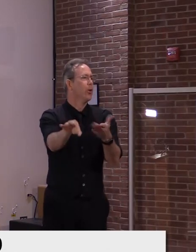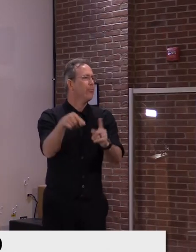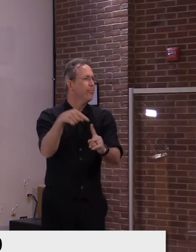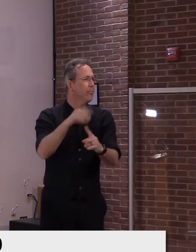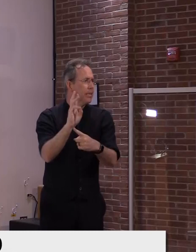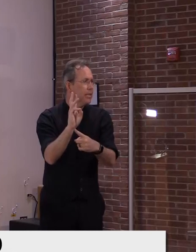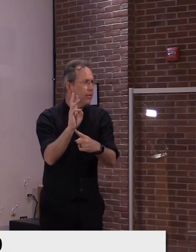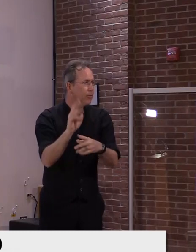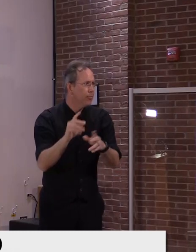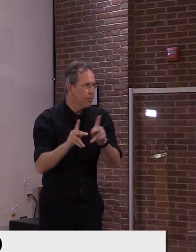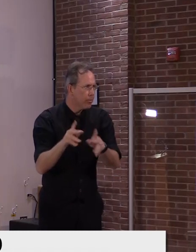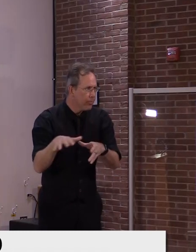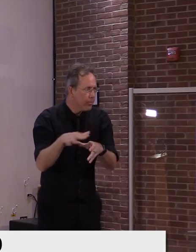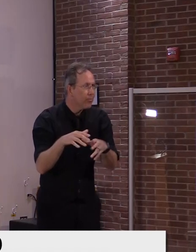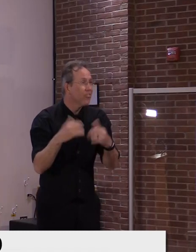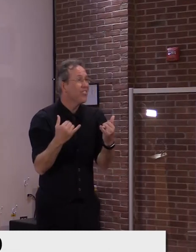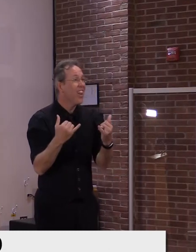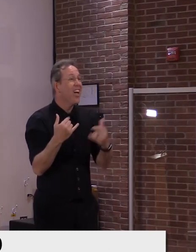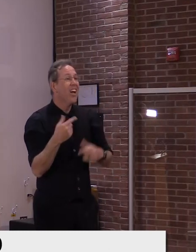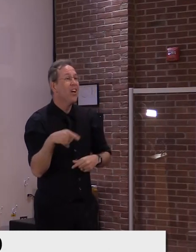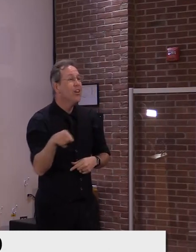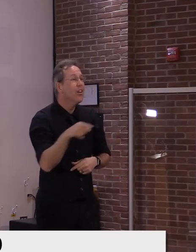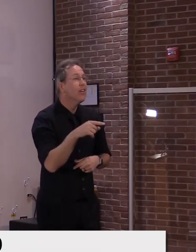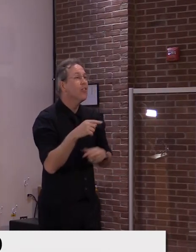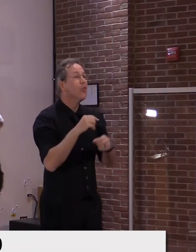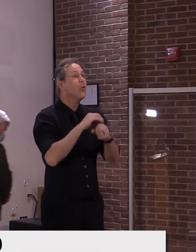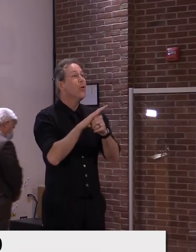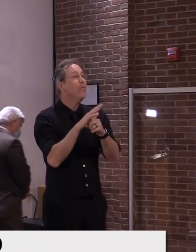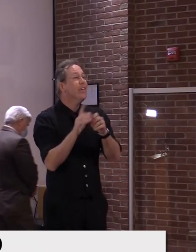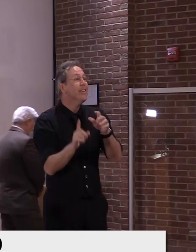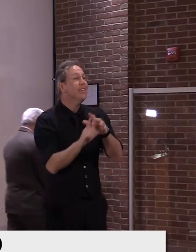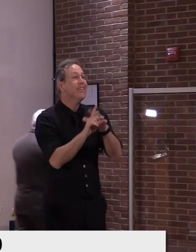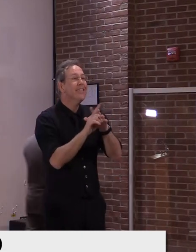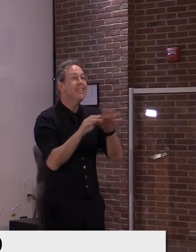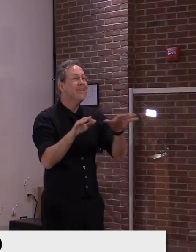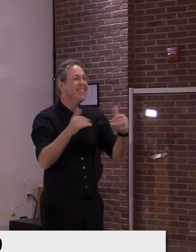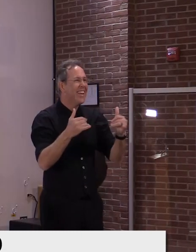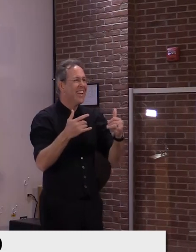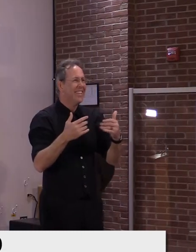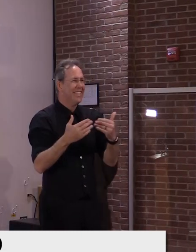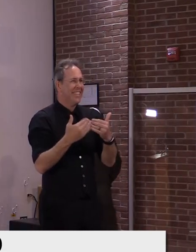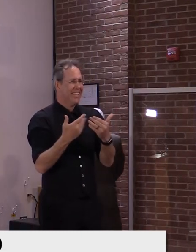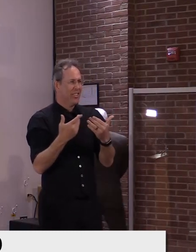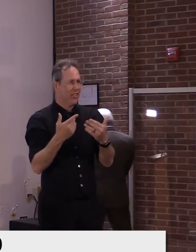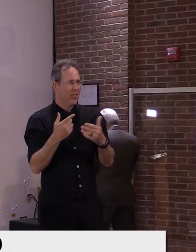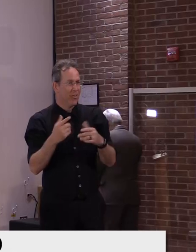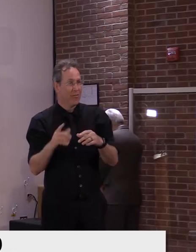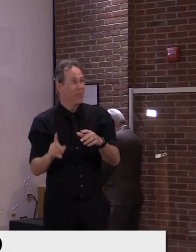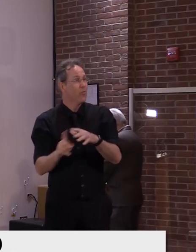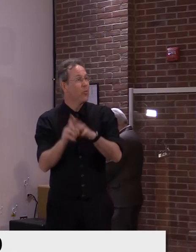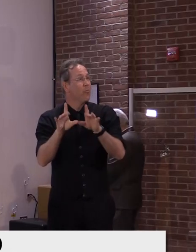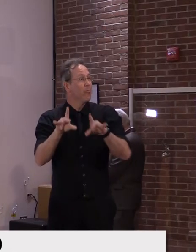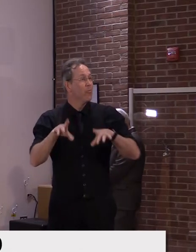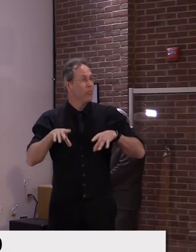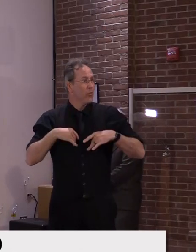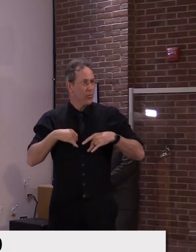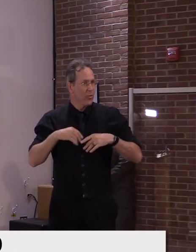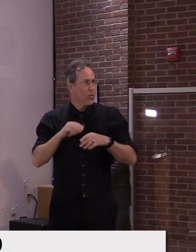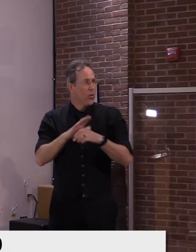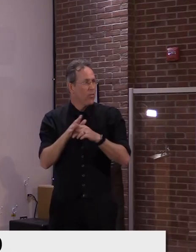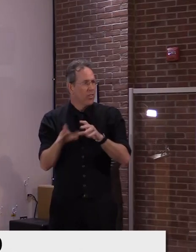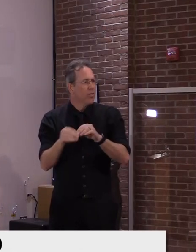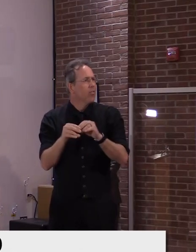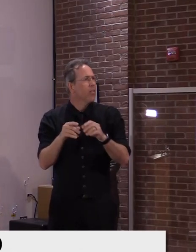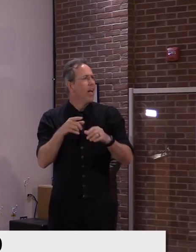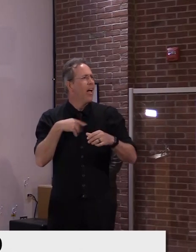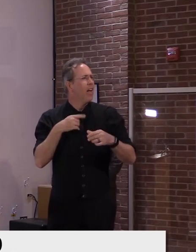pandemic. So medical examiner would usually treat a sudden, unexpected death in a younger person in the